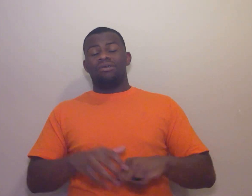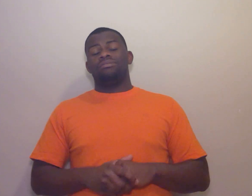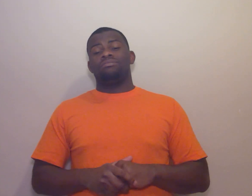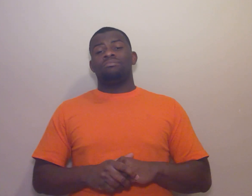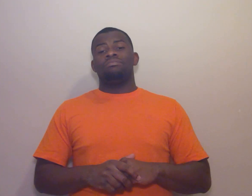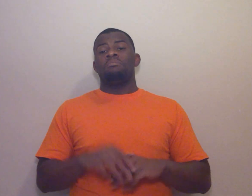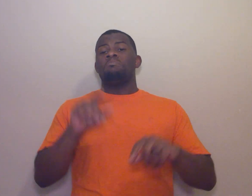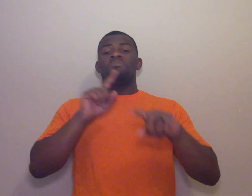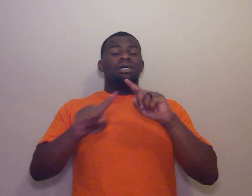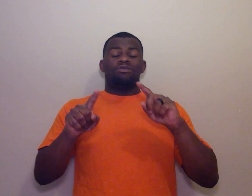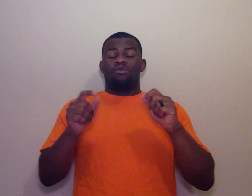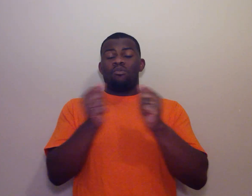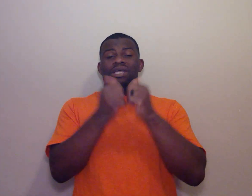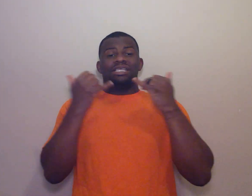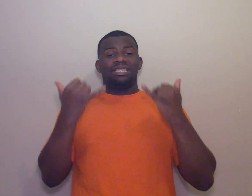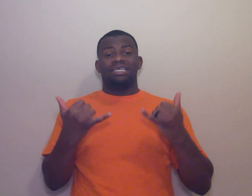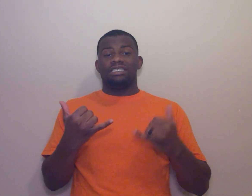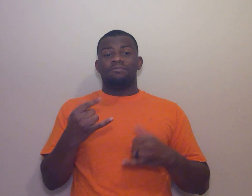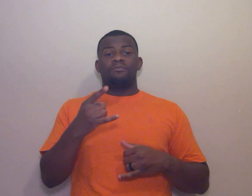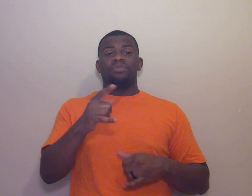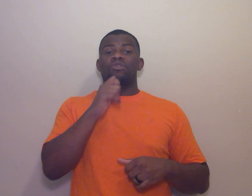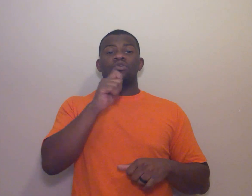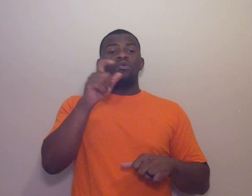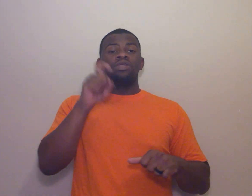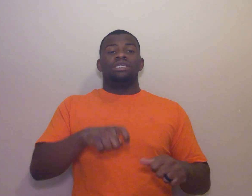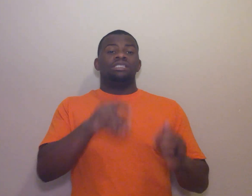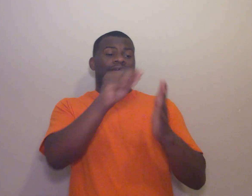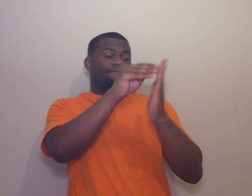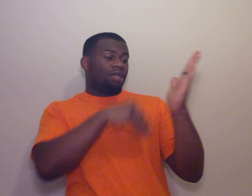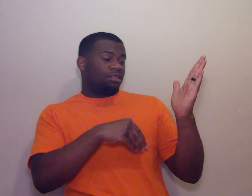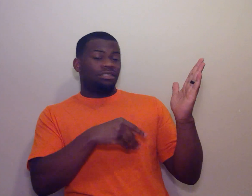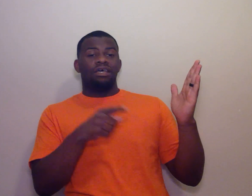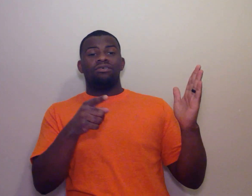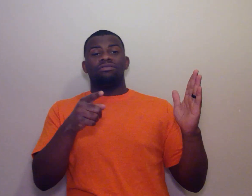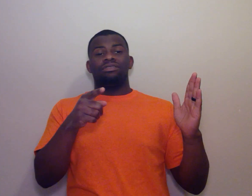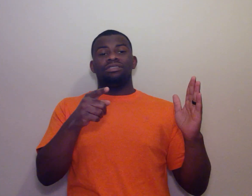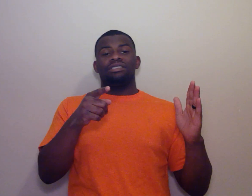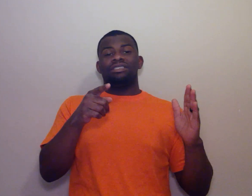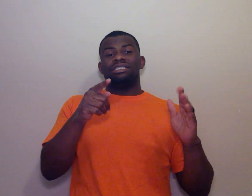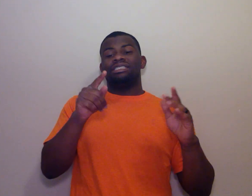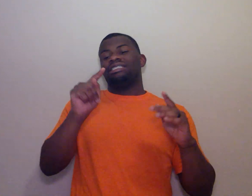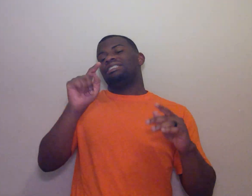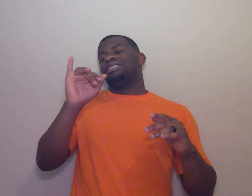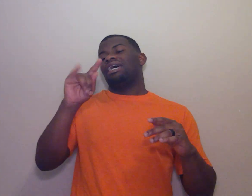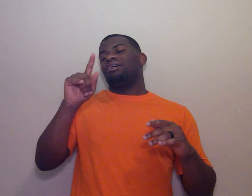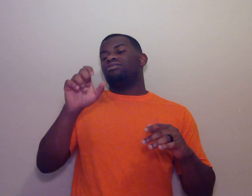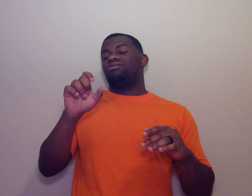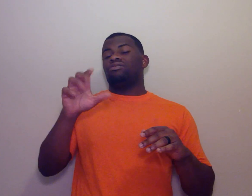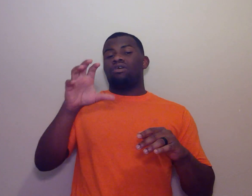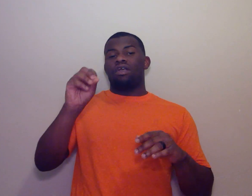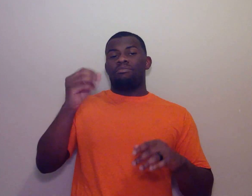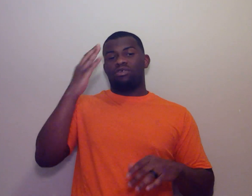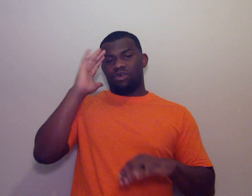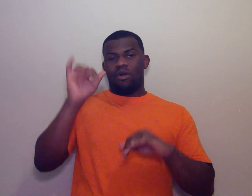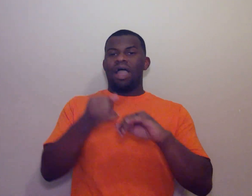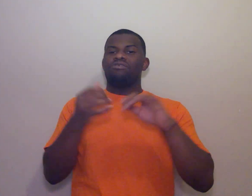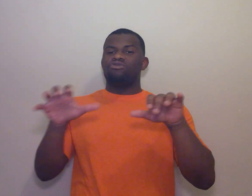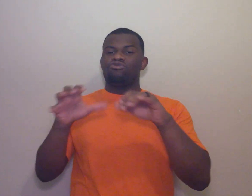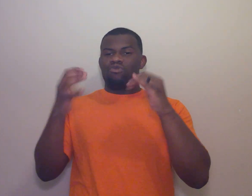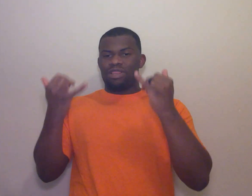But with this, if you don't have to fill this out, the title company knows exactly how to do this, and a seasoned title company